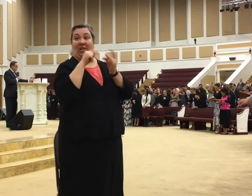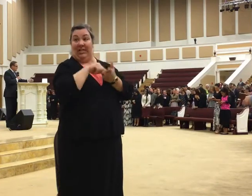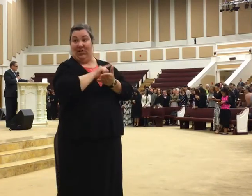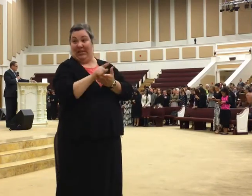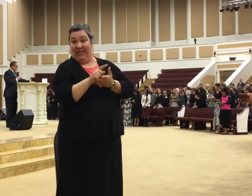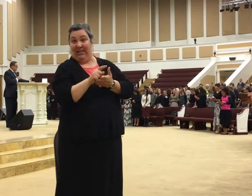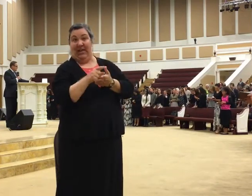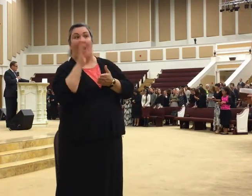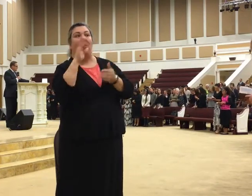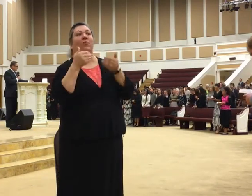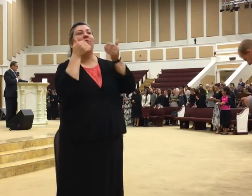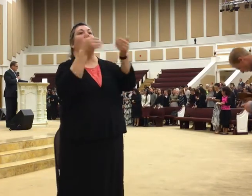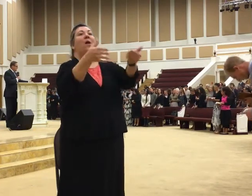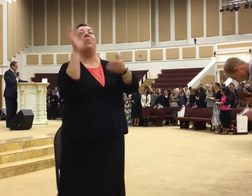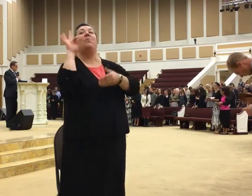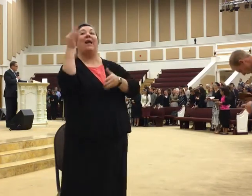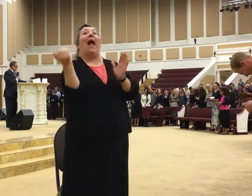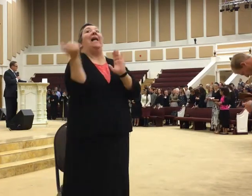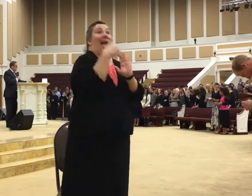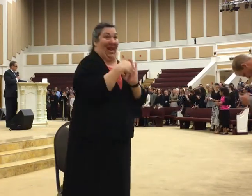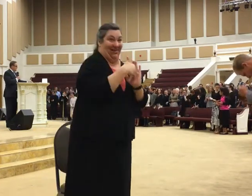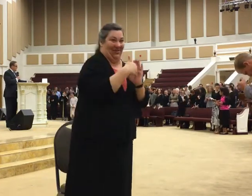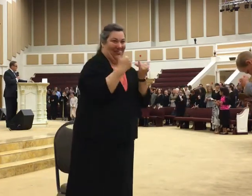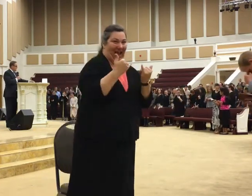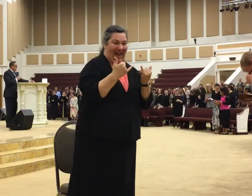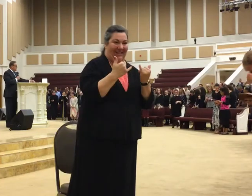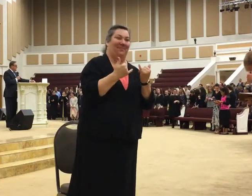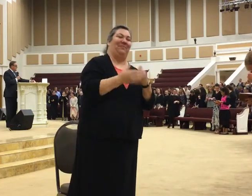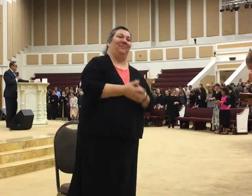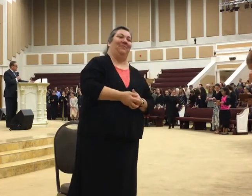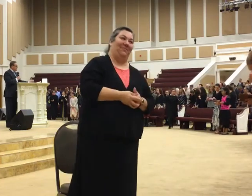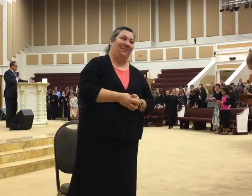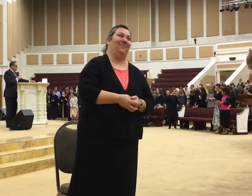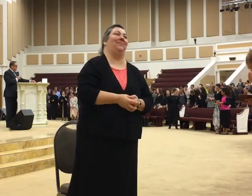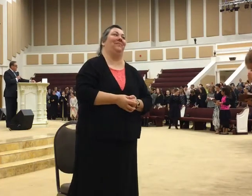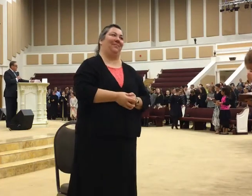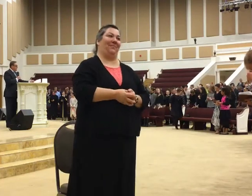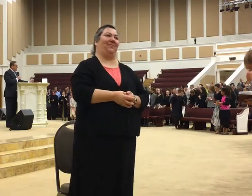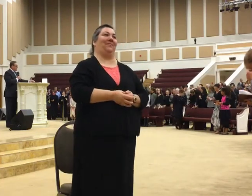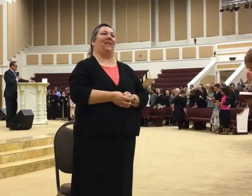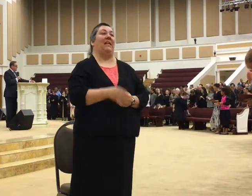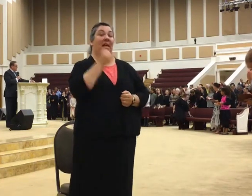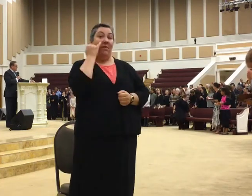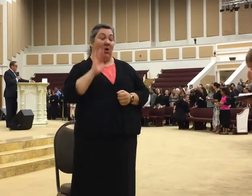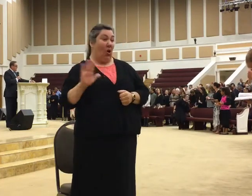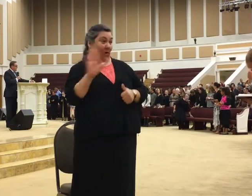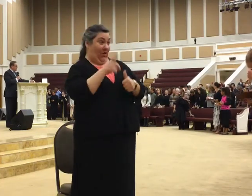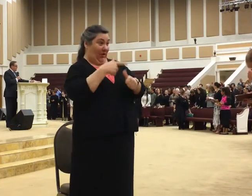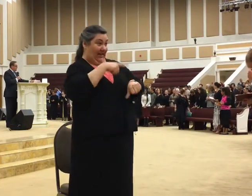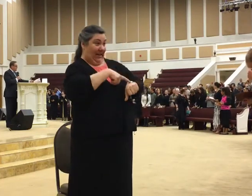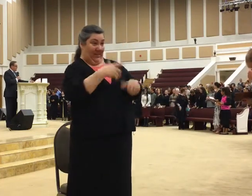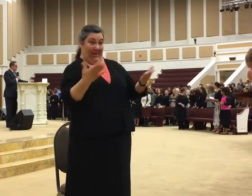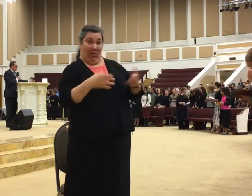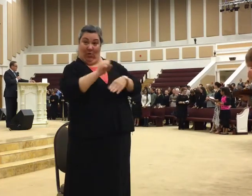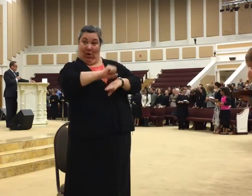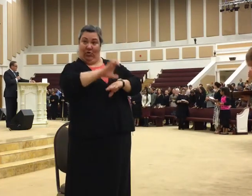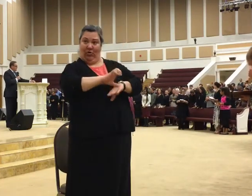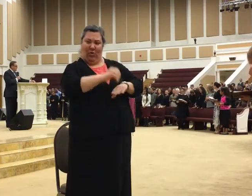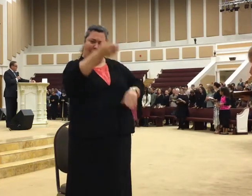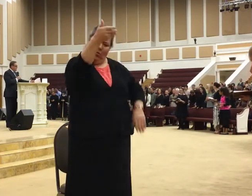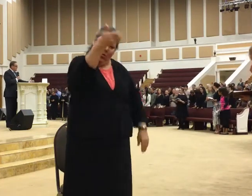going to preach it again today. Amen. If this is your first time at the Rock,